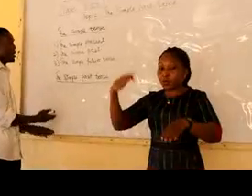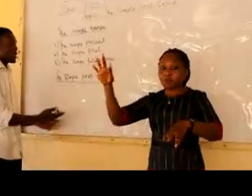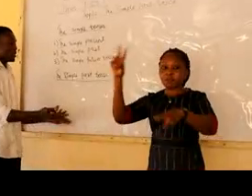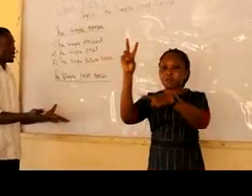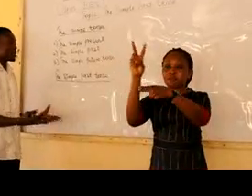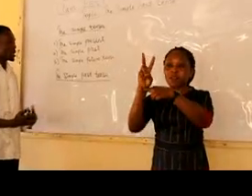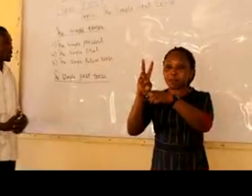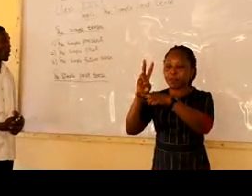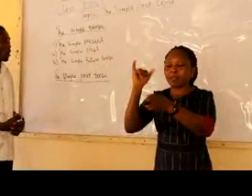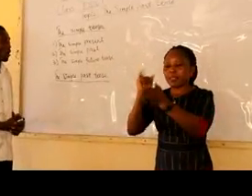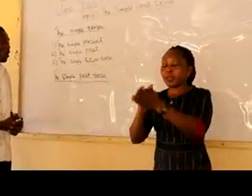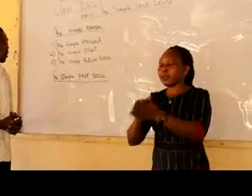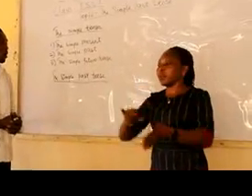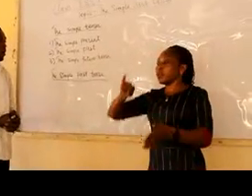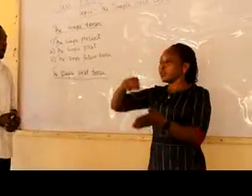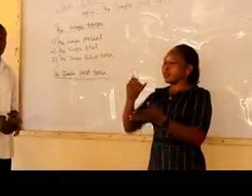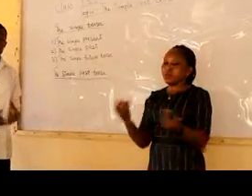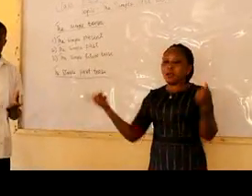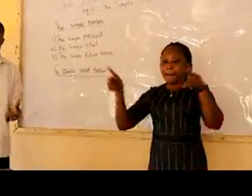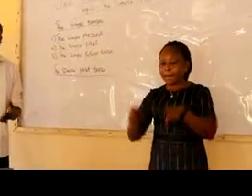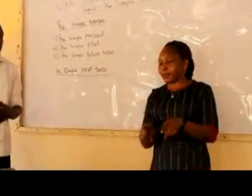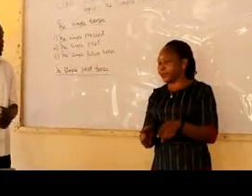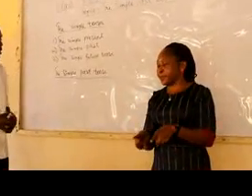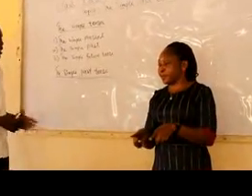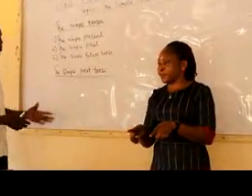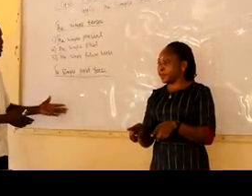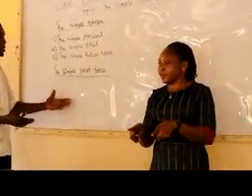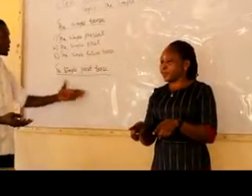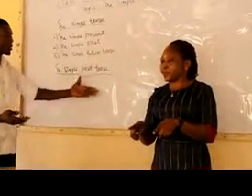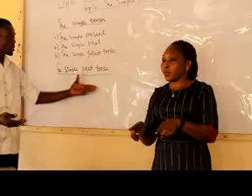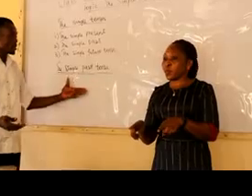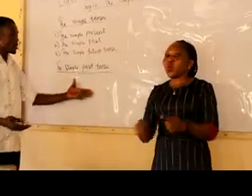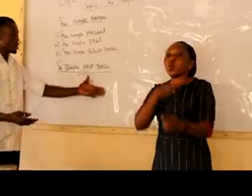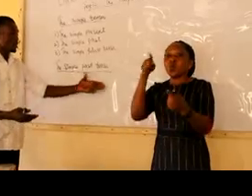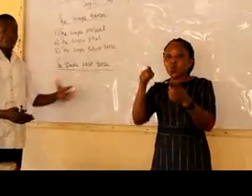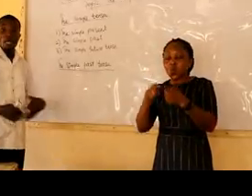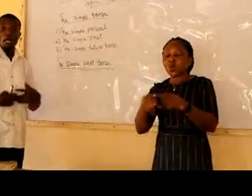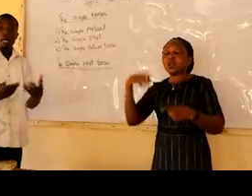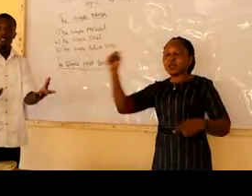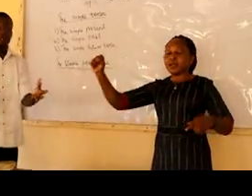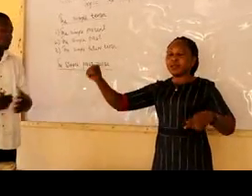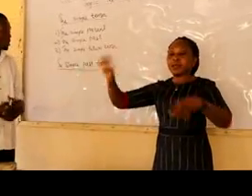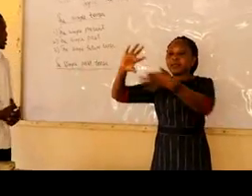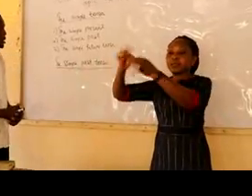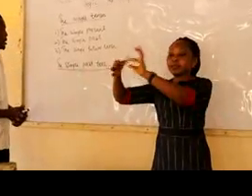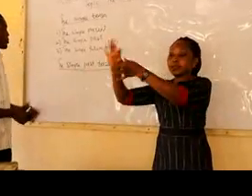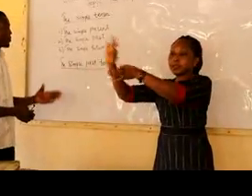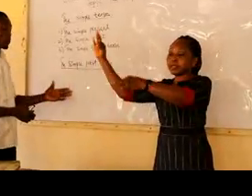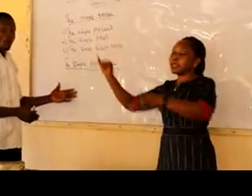When a sentence or a statement expresses an